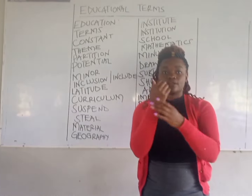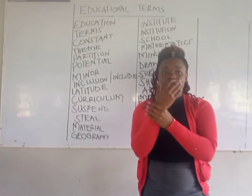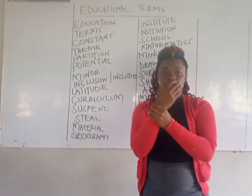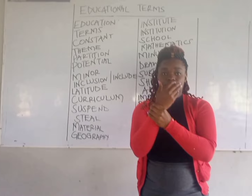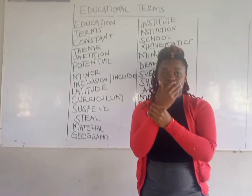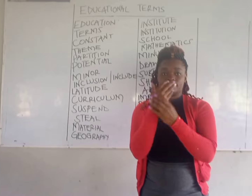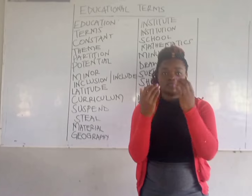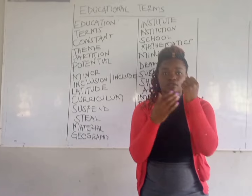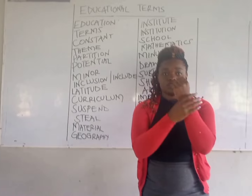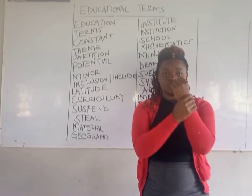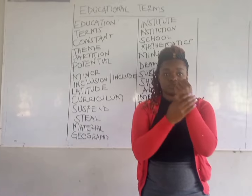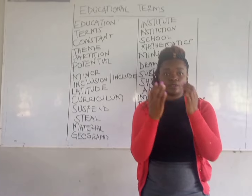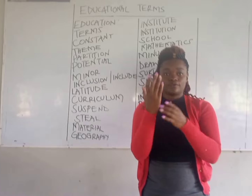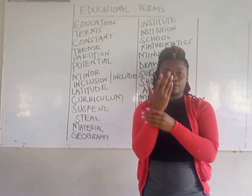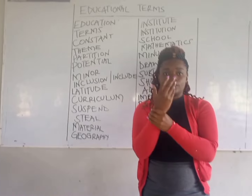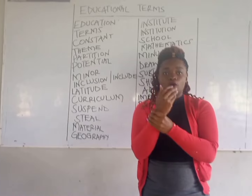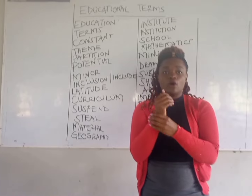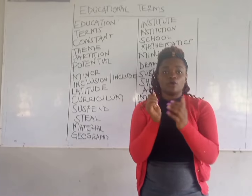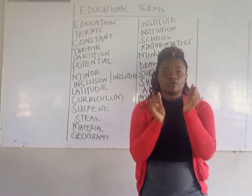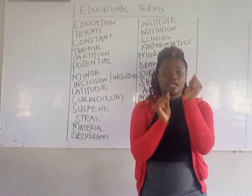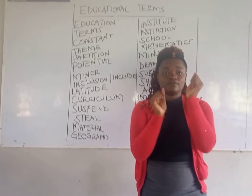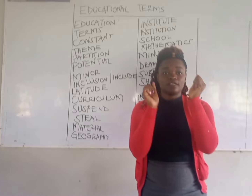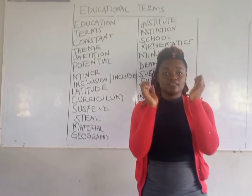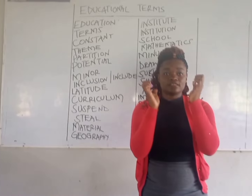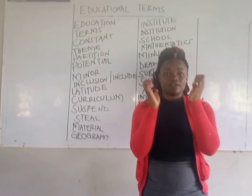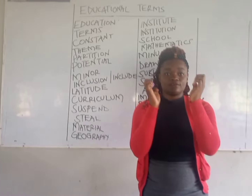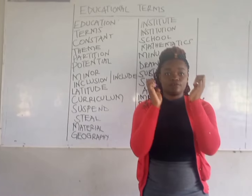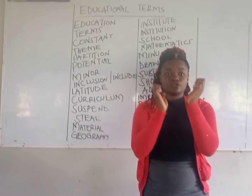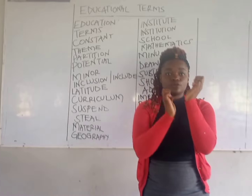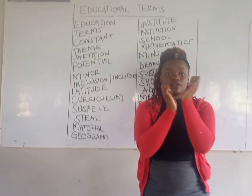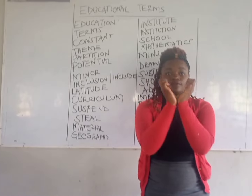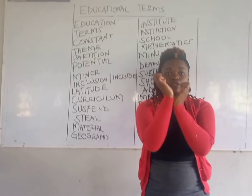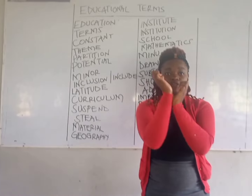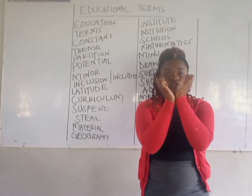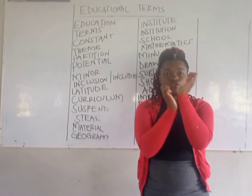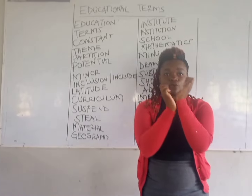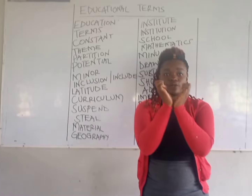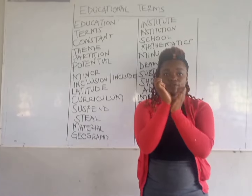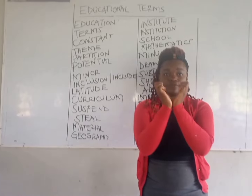geography. Geography. Or we have another sign for geography. Geography.